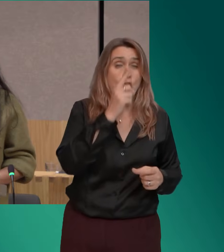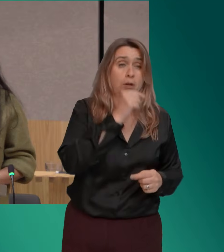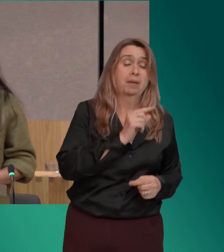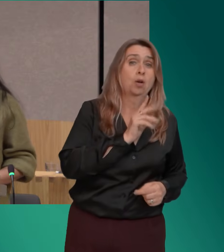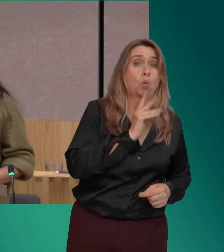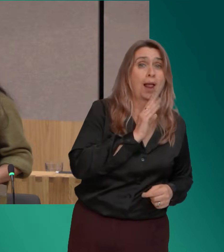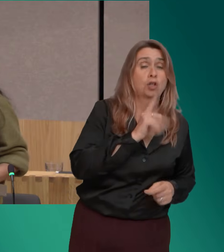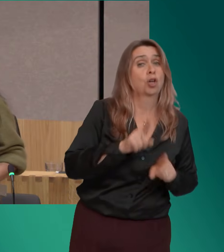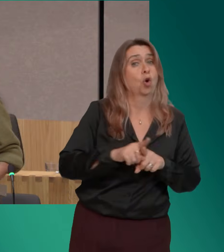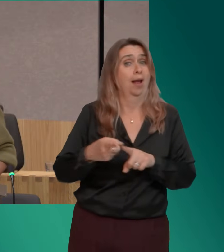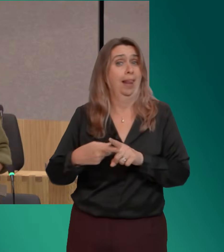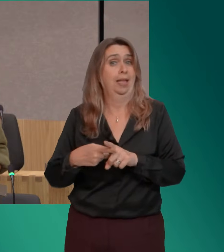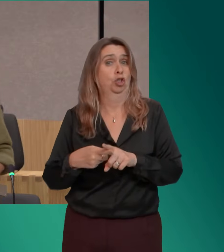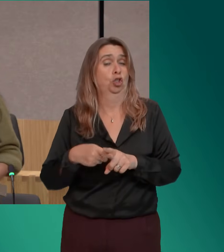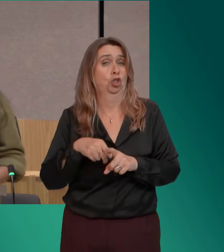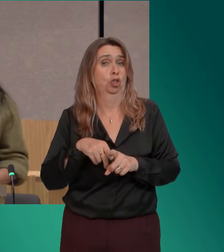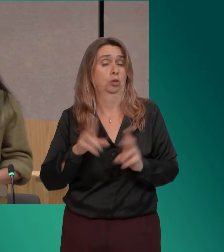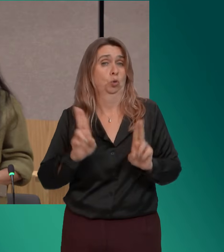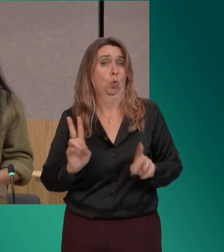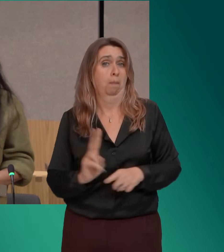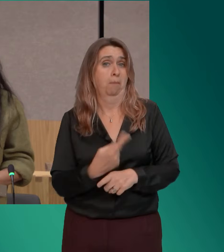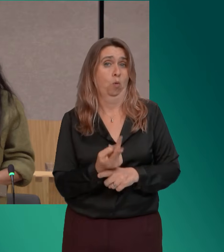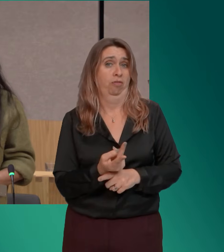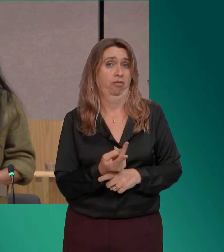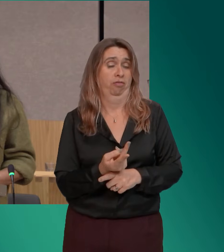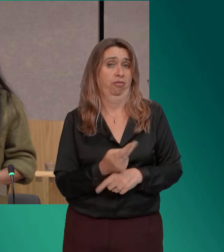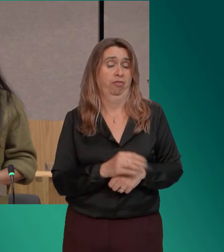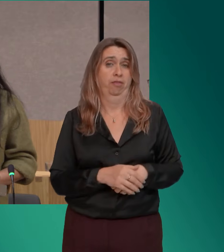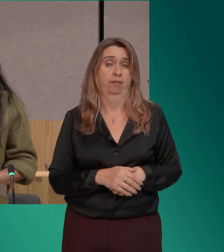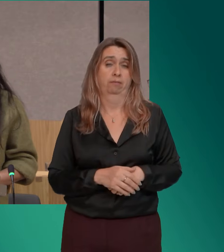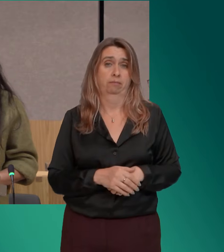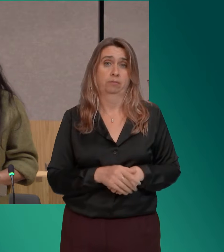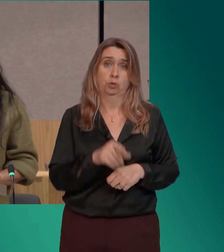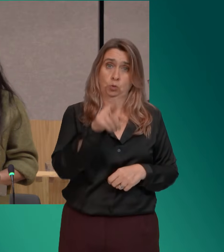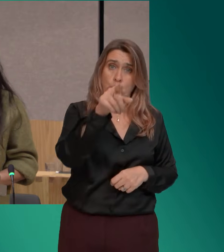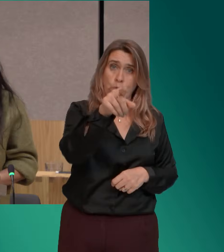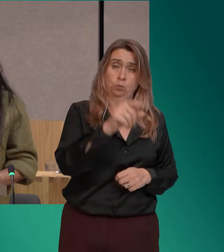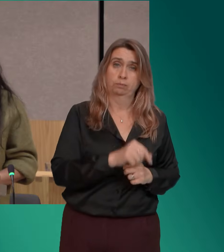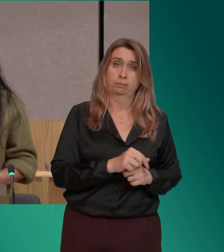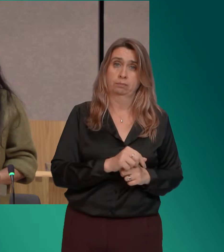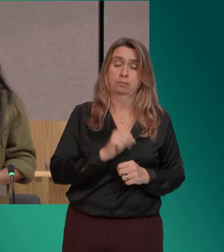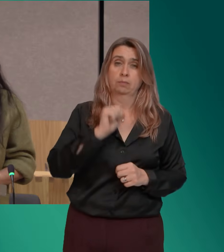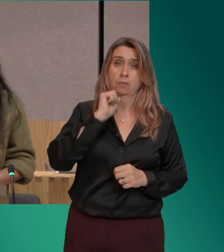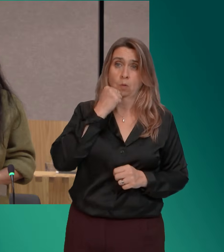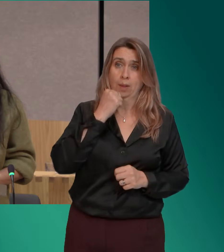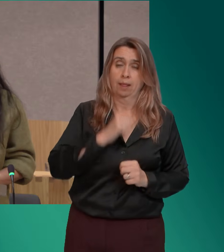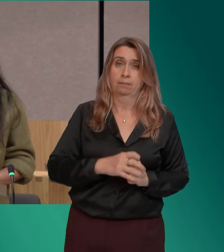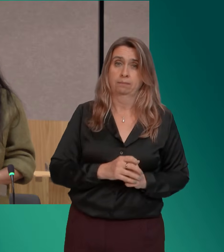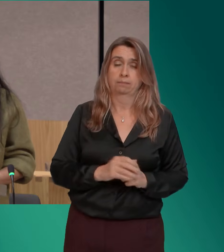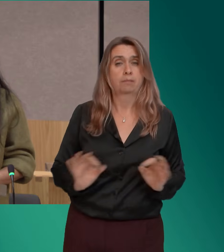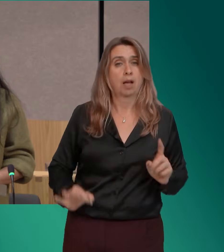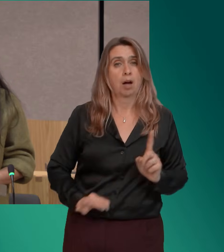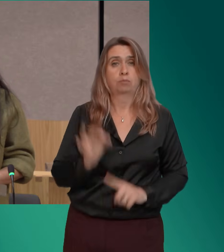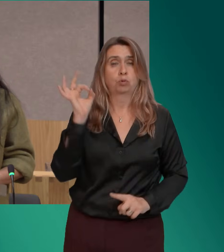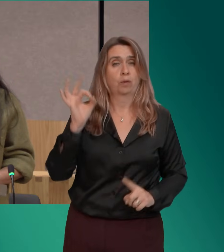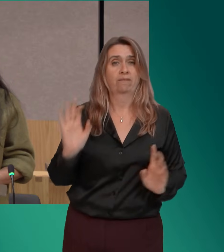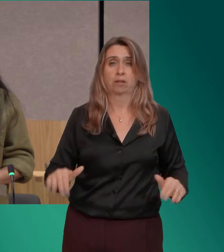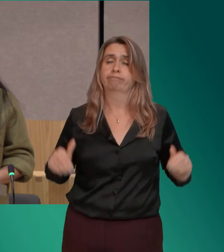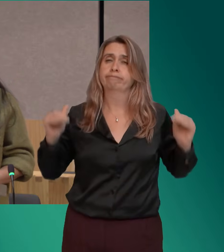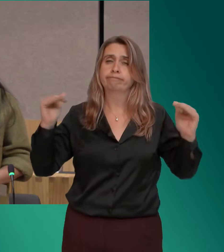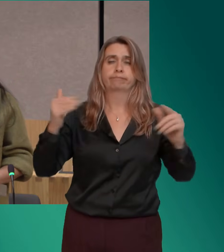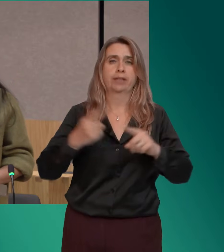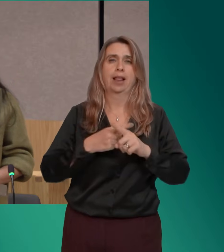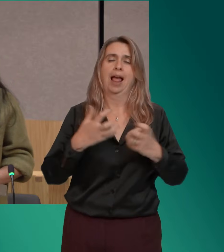and English medium schools. How will the First Minister turn his mission of improving standards and supporting every